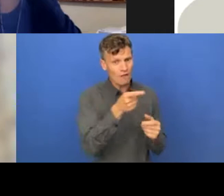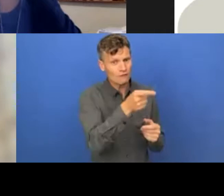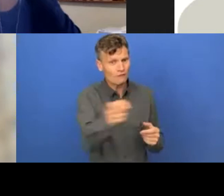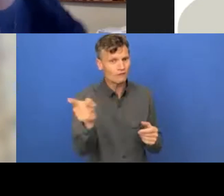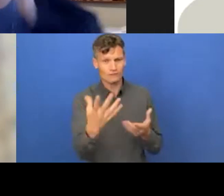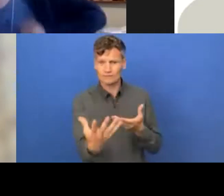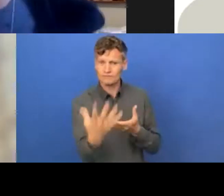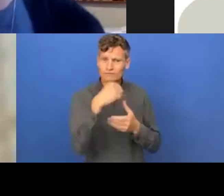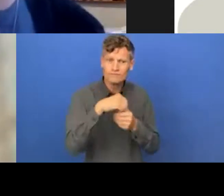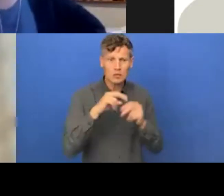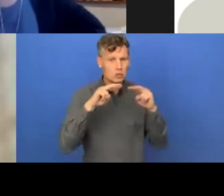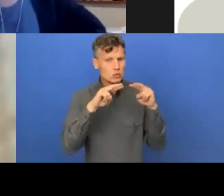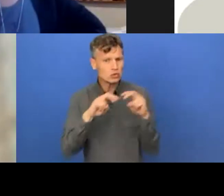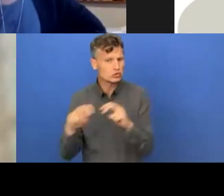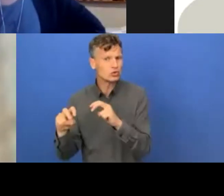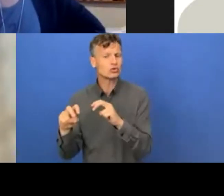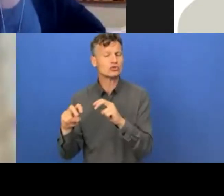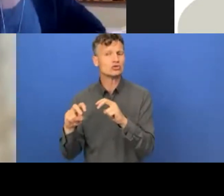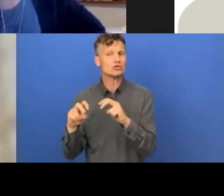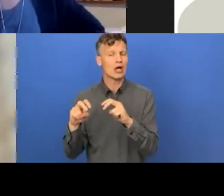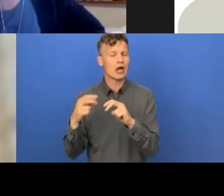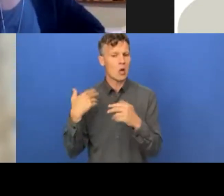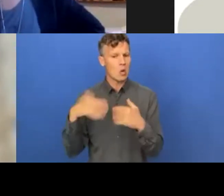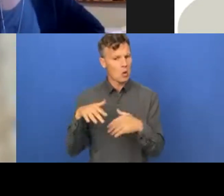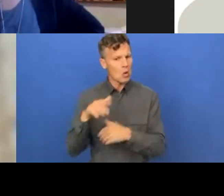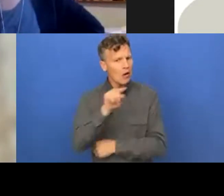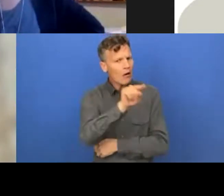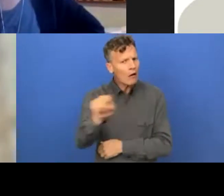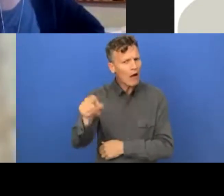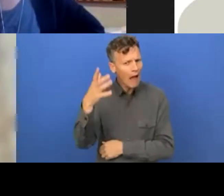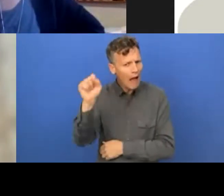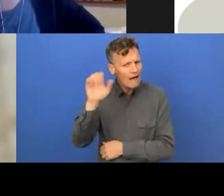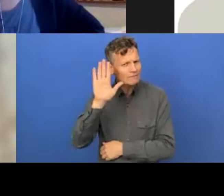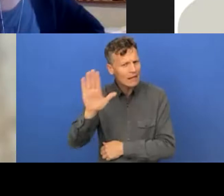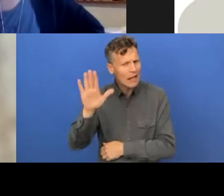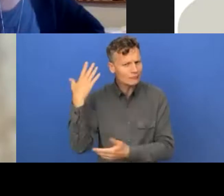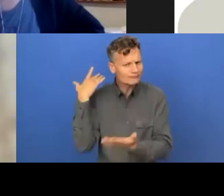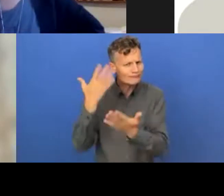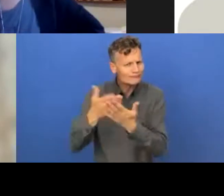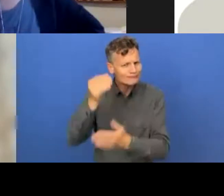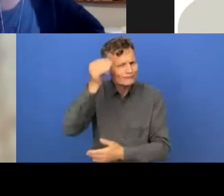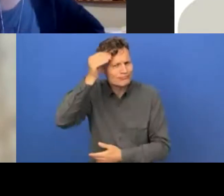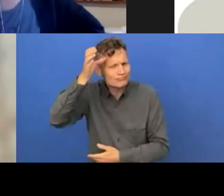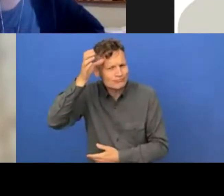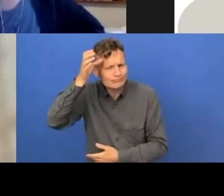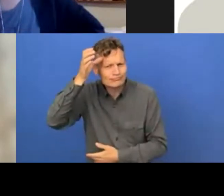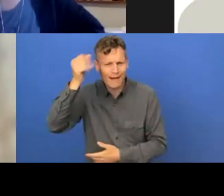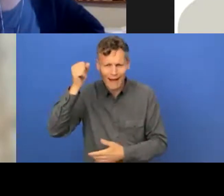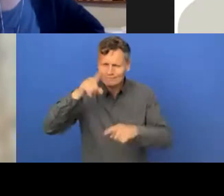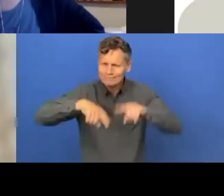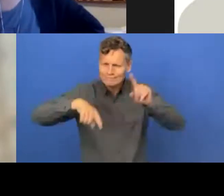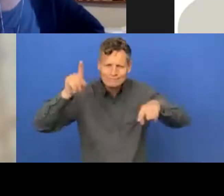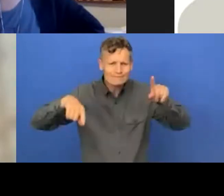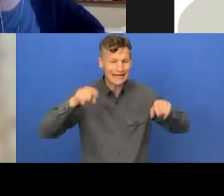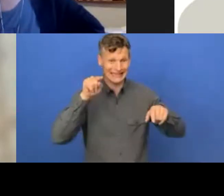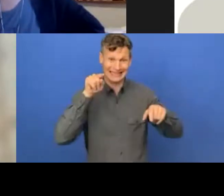the range of expertise that this community possesses, and that's central to our role